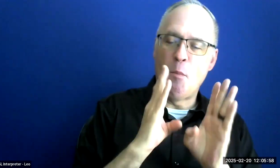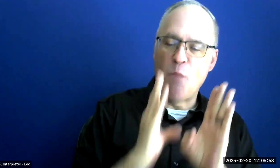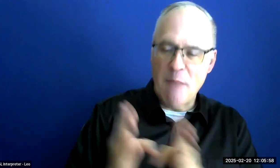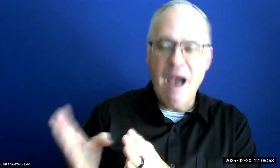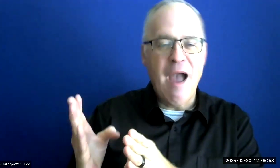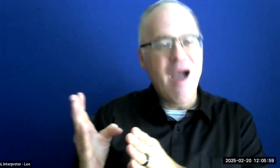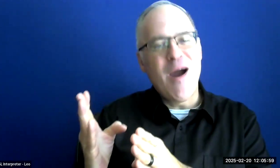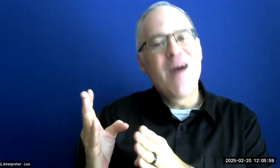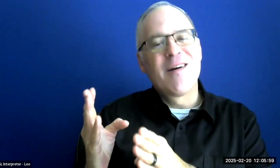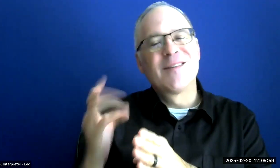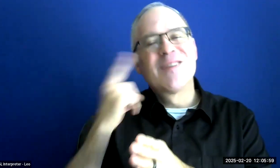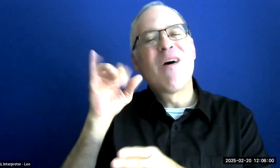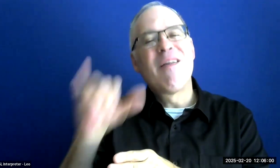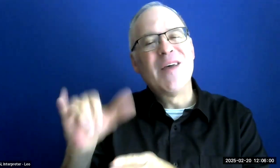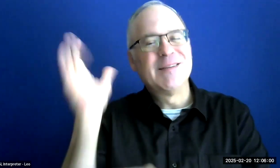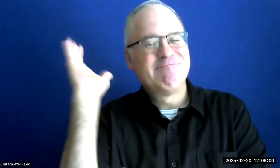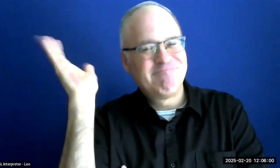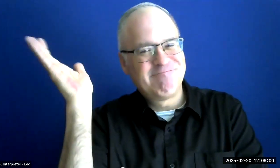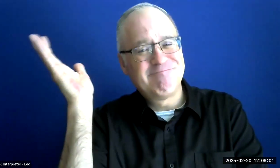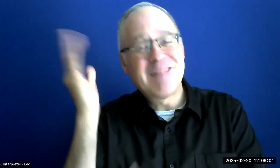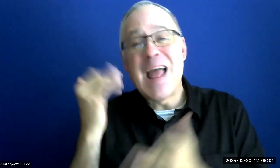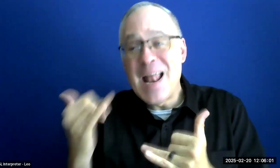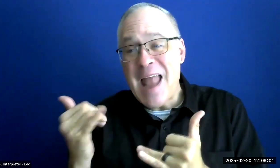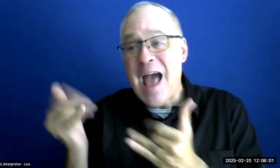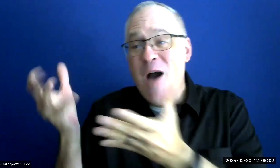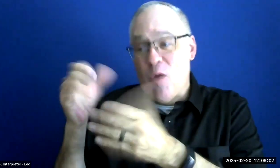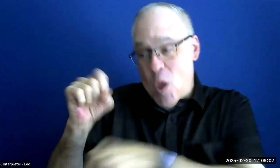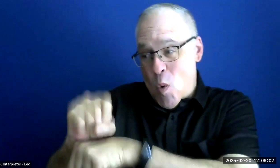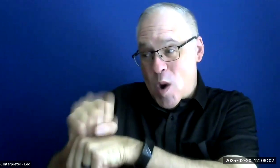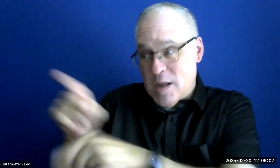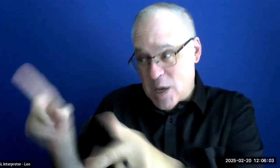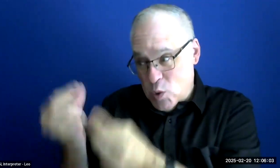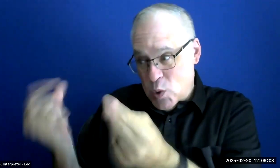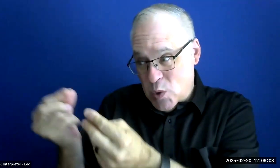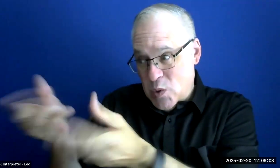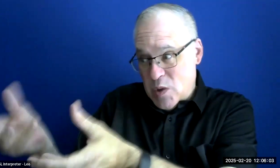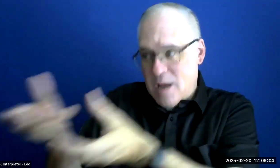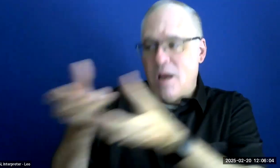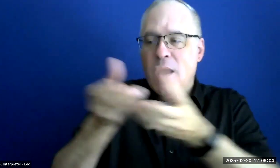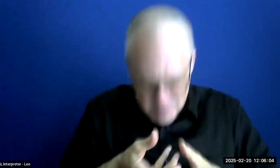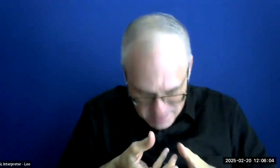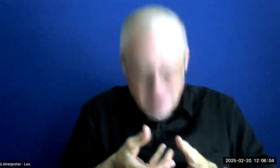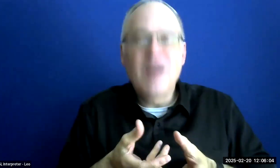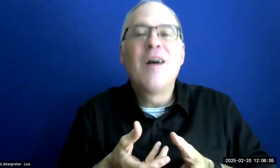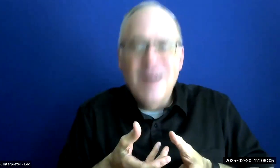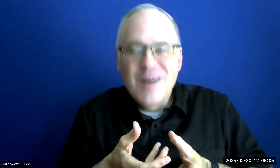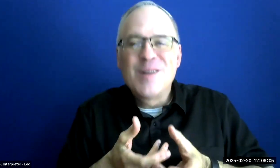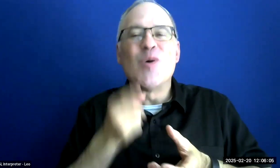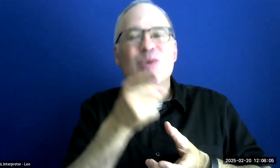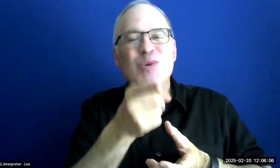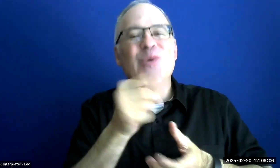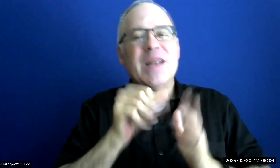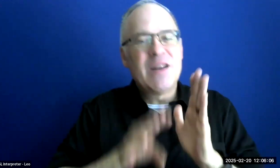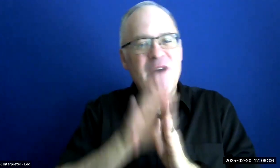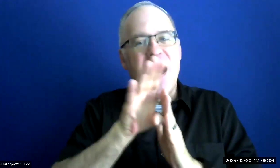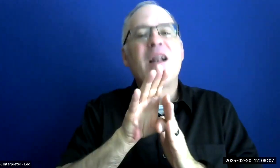this event, and they now lovingly pass the work to you so that you can do the work of developing and